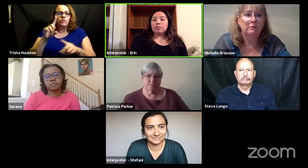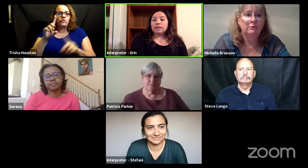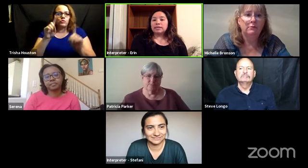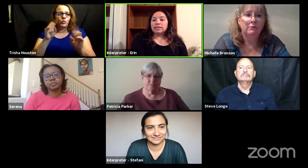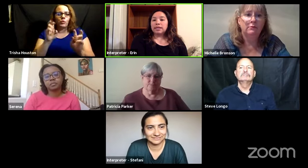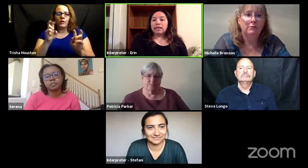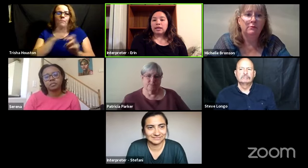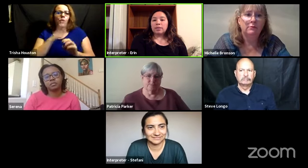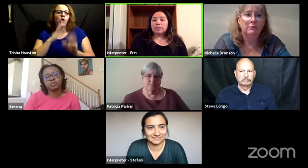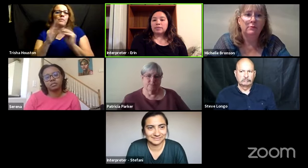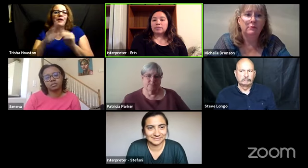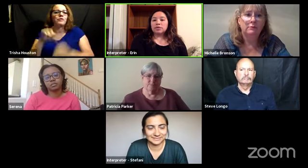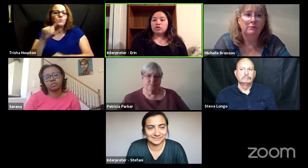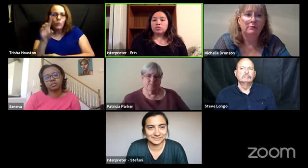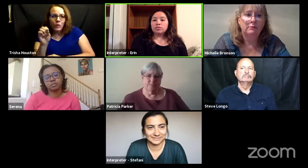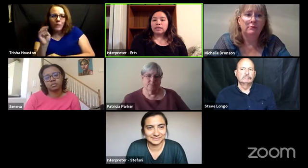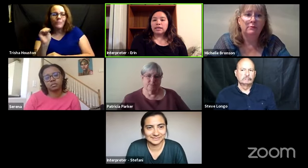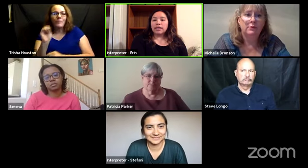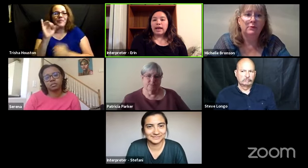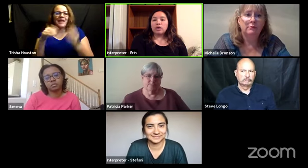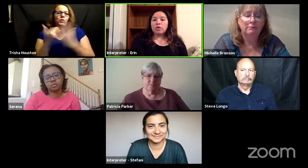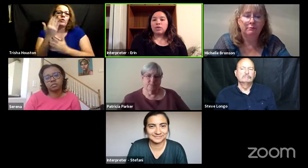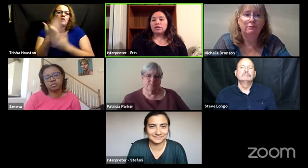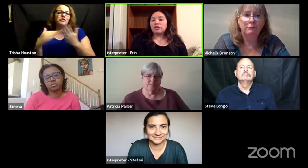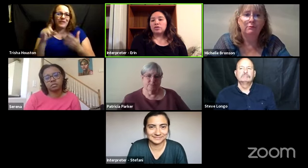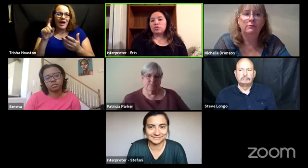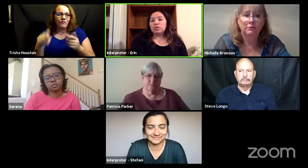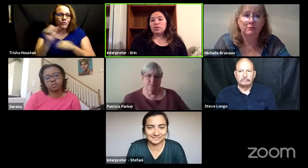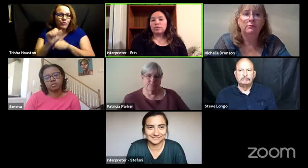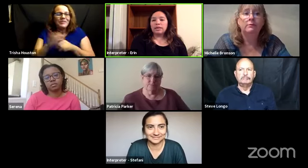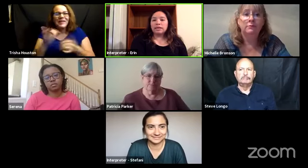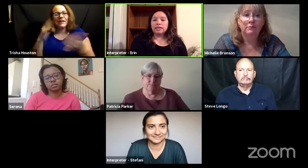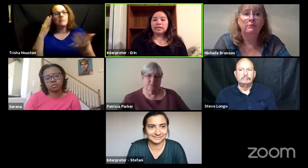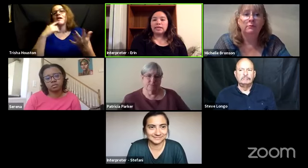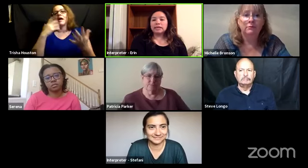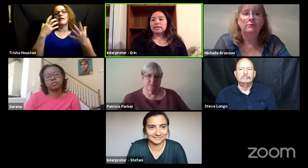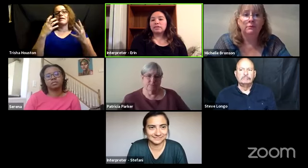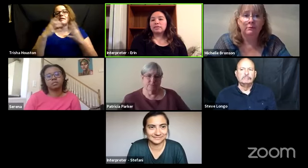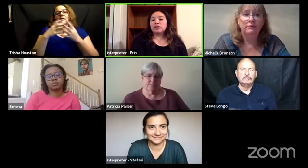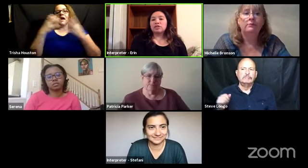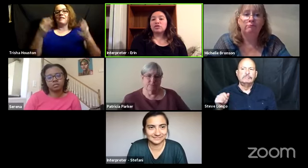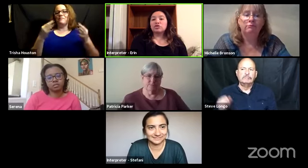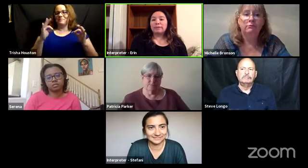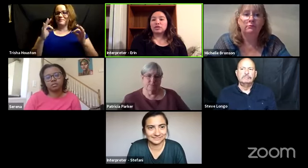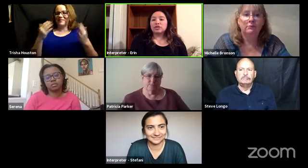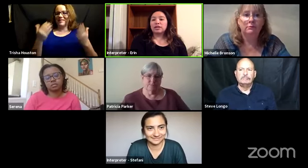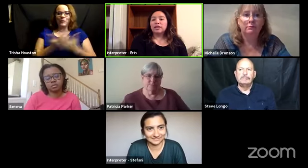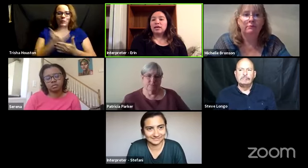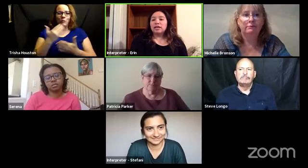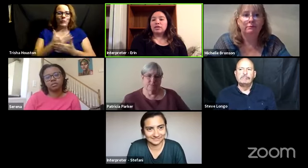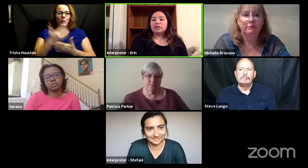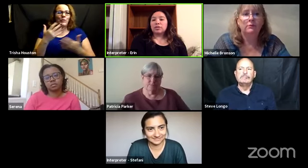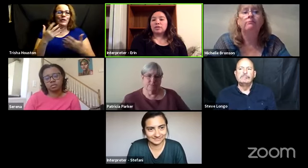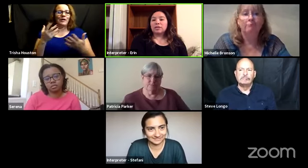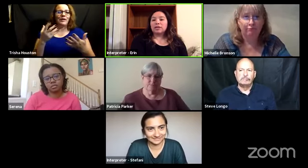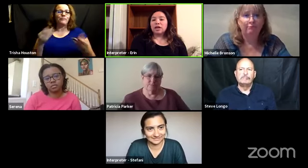Plus setting up Zoom, seeing how we can do the board meetings. I think this is going to be just a new chapter, and there's going to be a lot